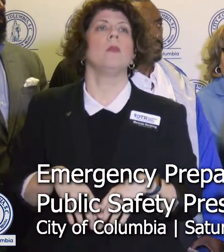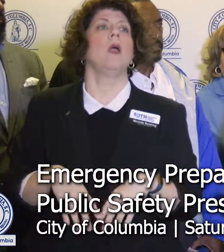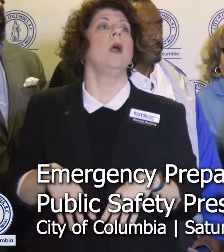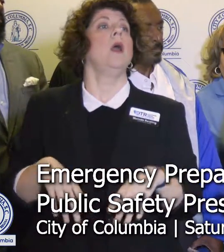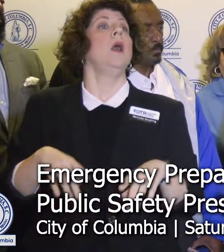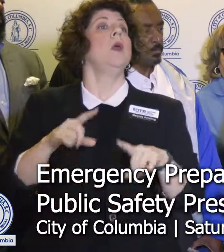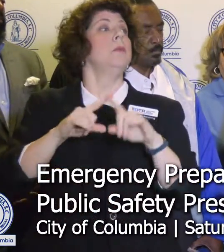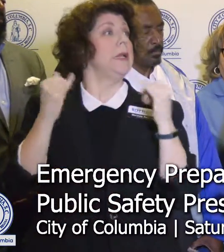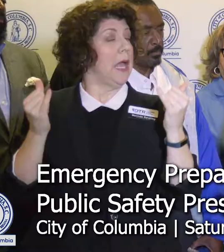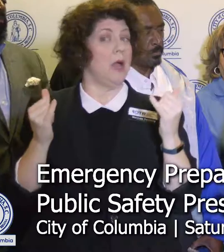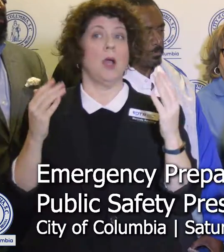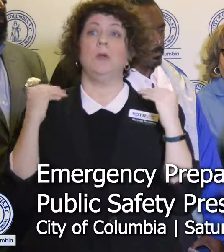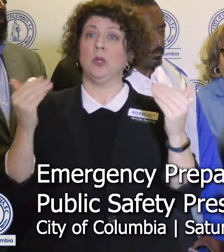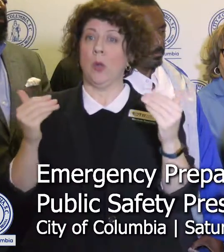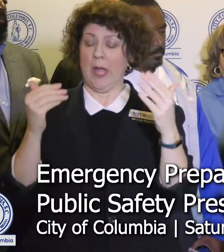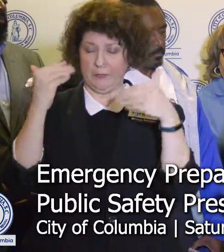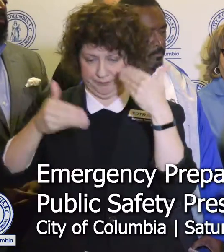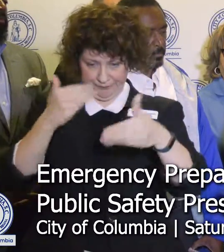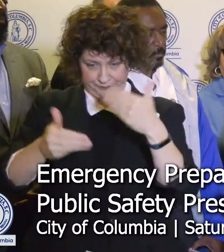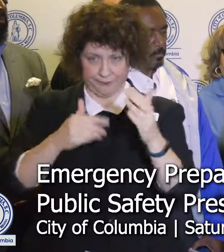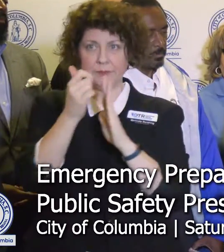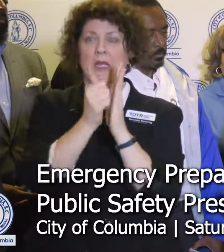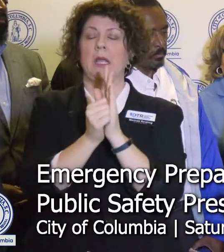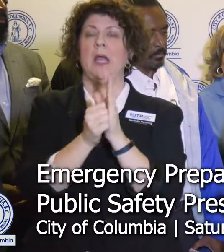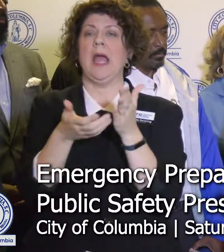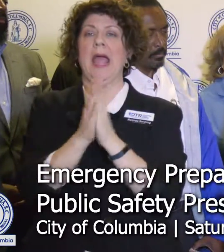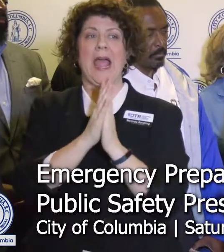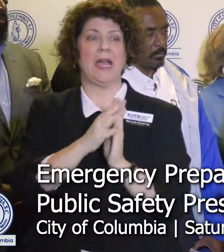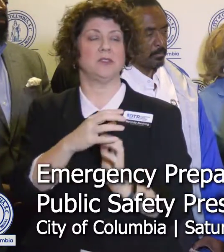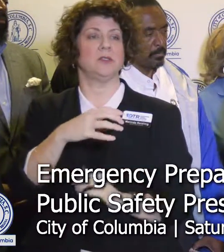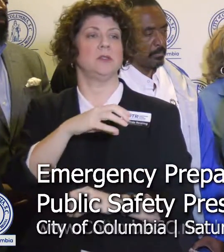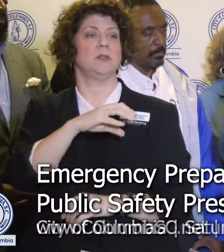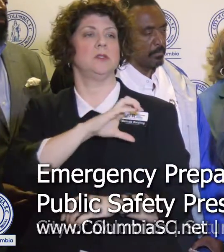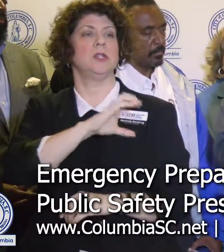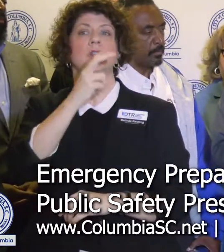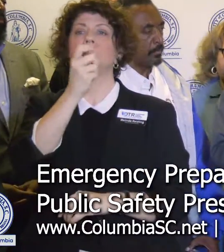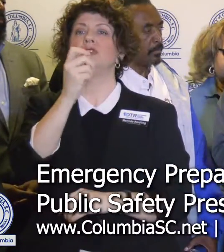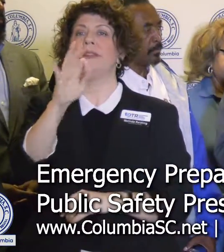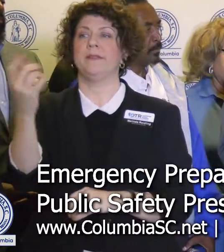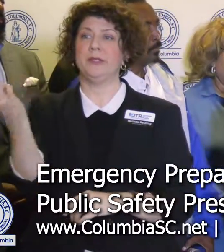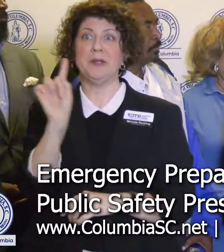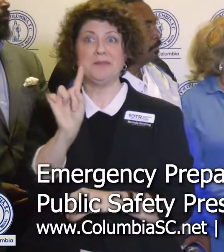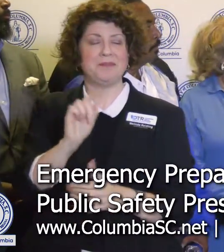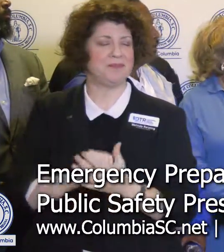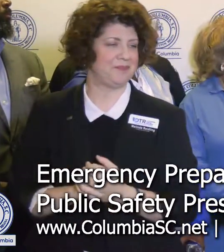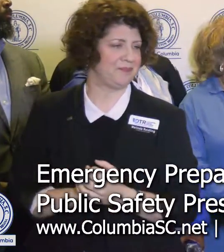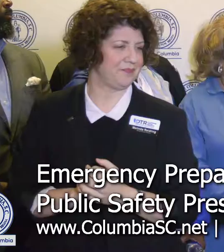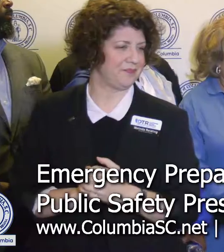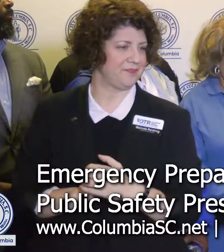That being said, we're going to move on through the agenda. I'm asked Police Chief Skip Holbrook to come up and give us a quick update.